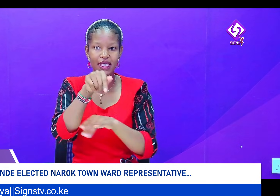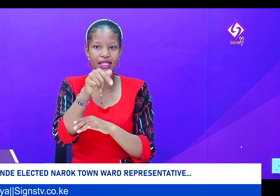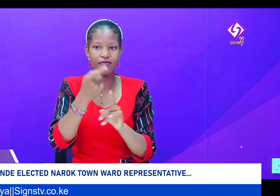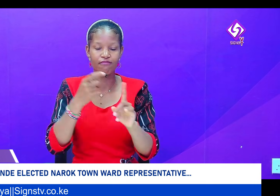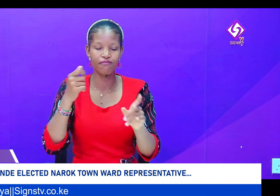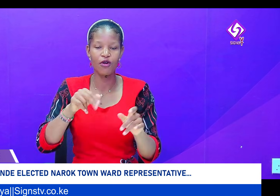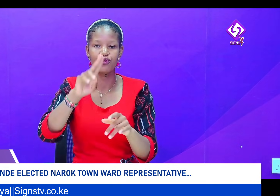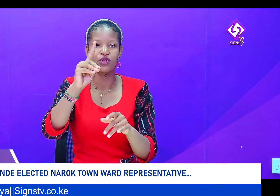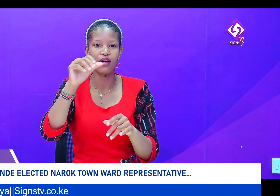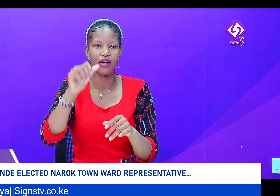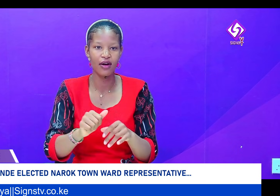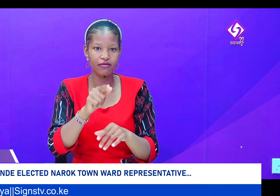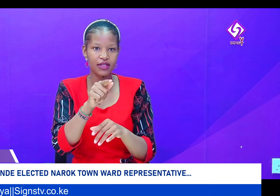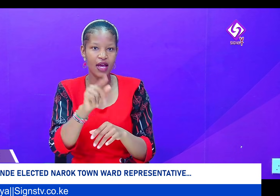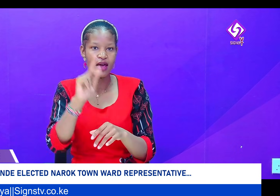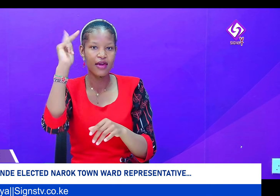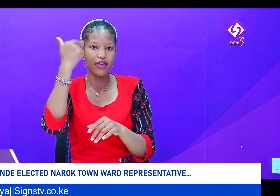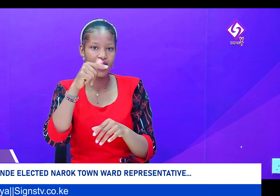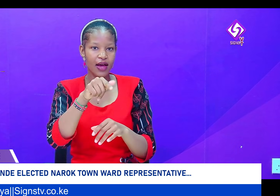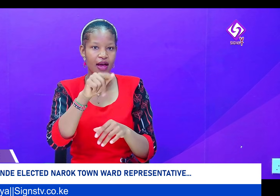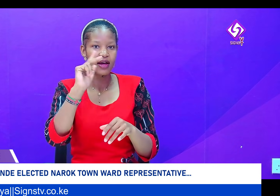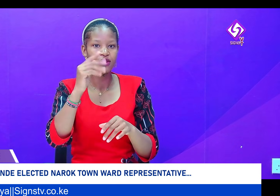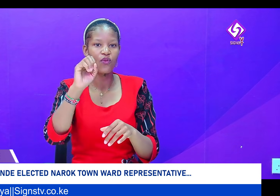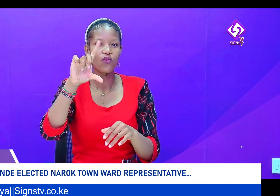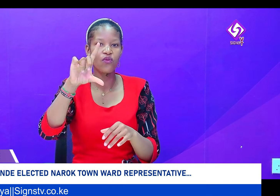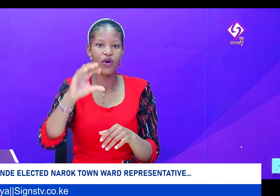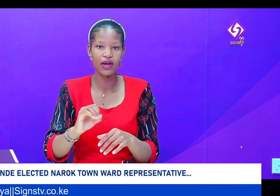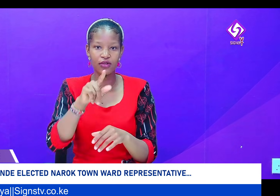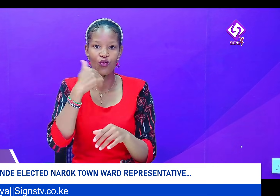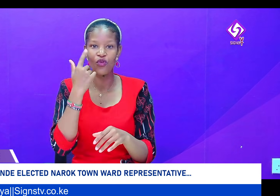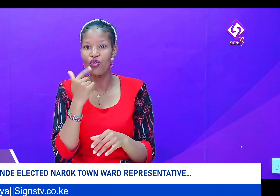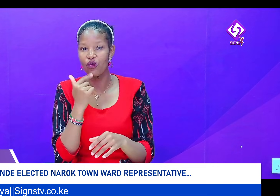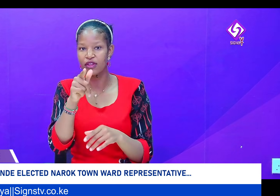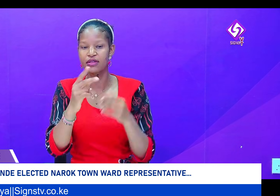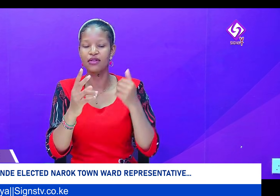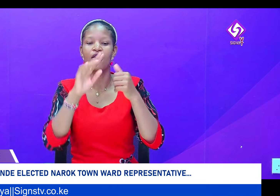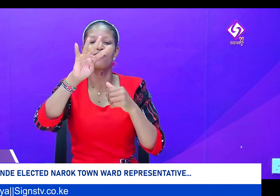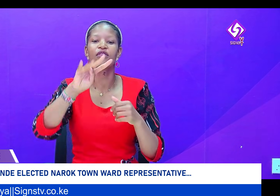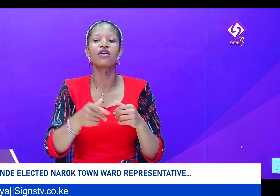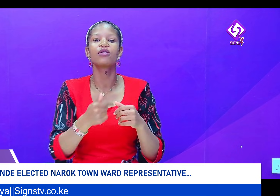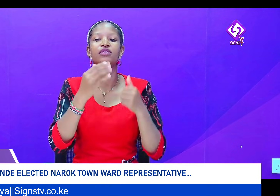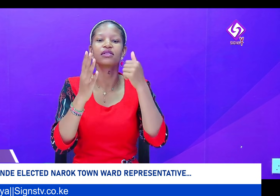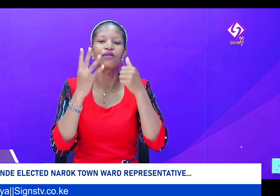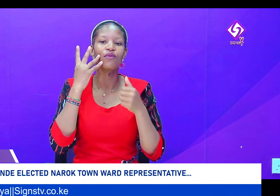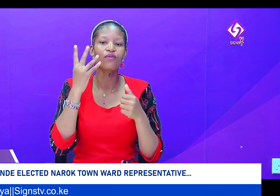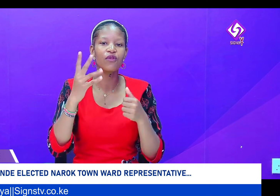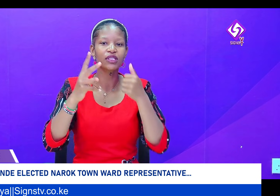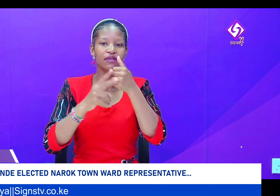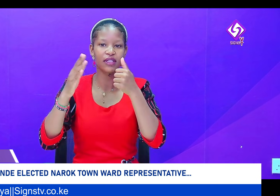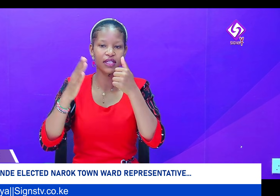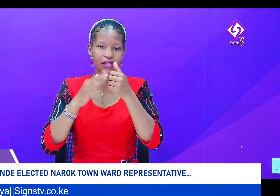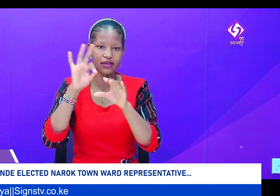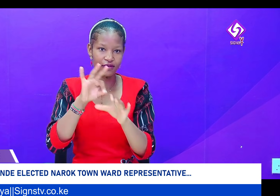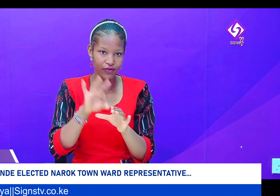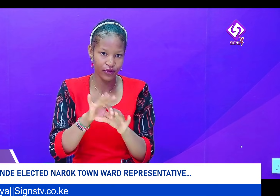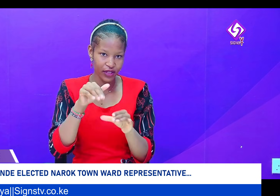5,997 votes, defeating his closest rival from UDA, Kanyike Ole Kudate, who